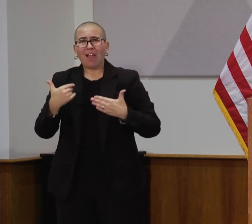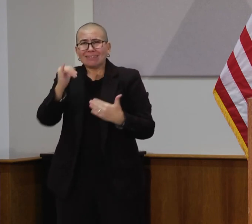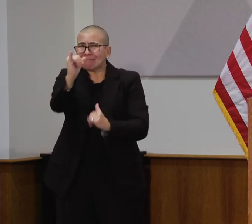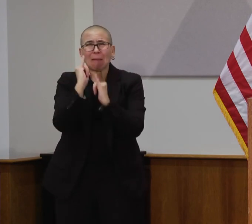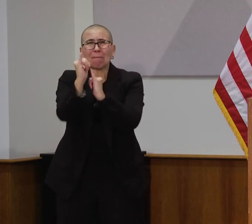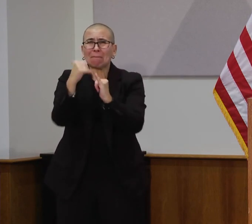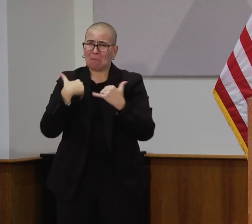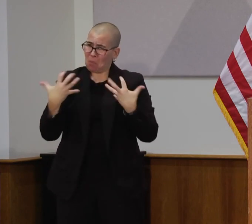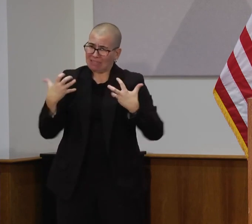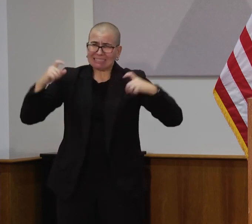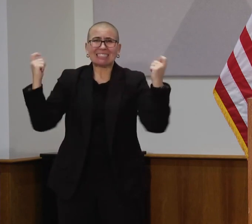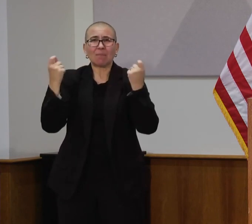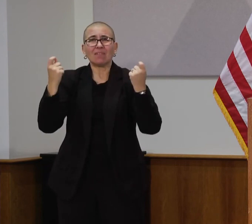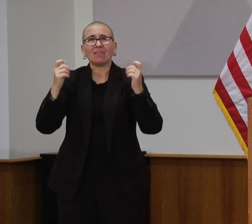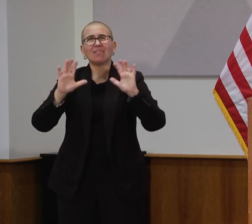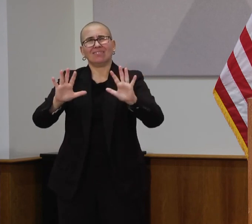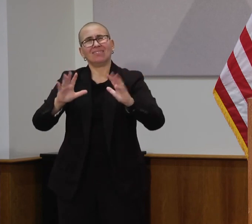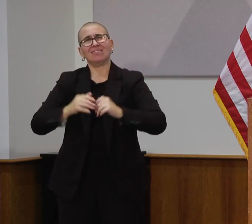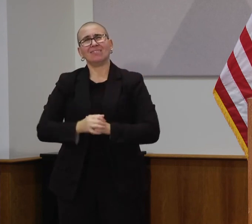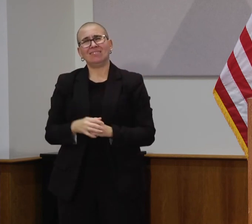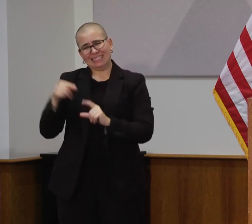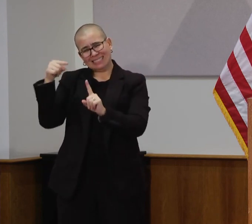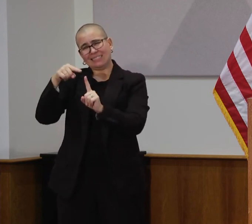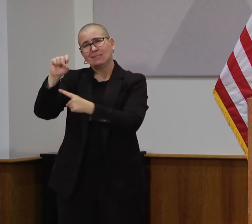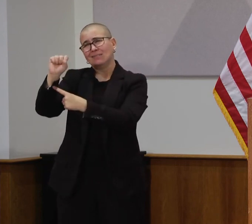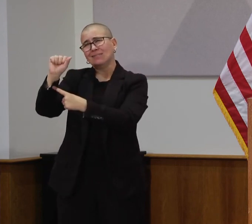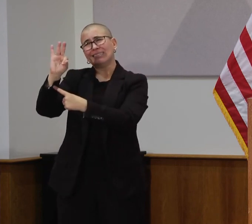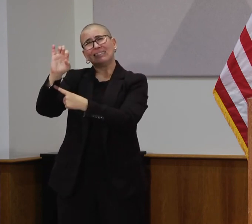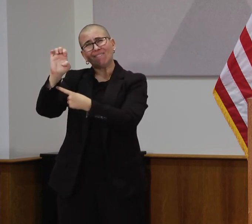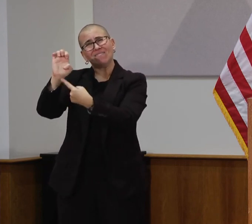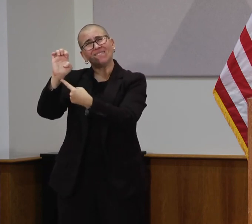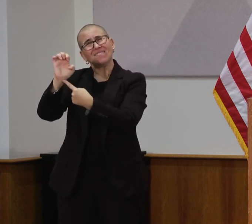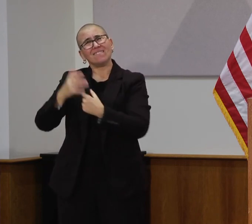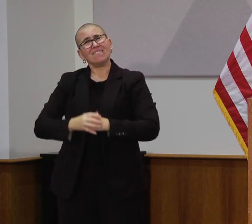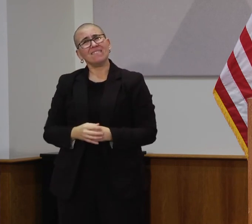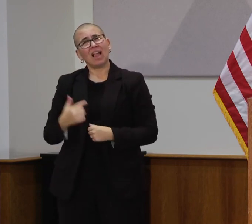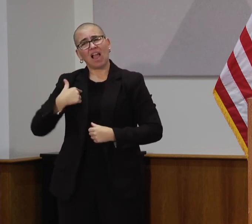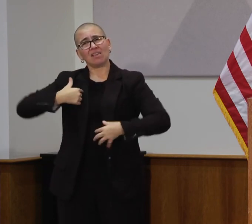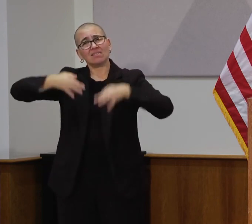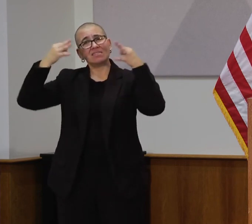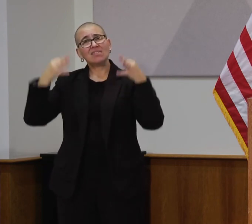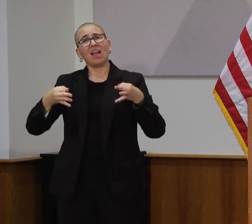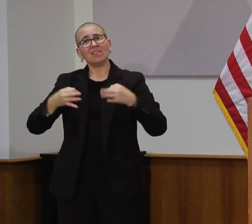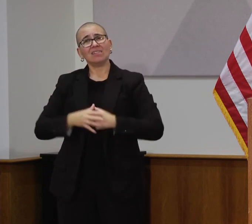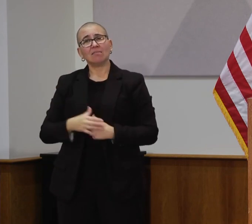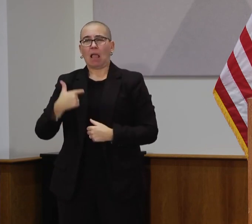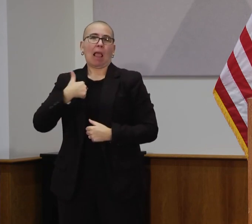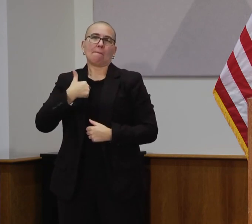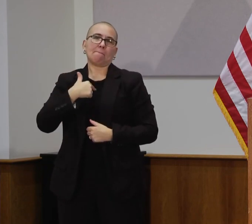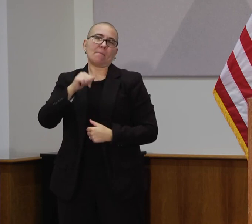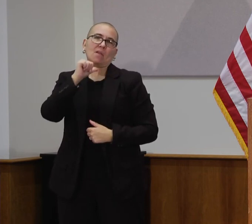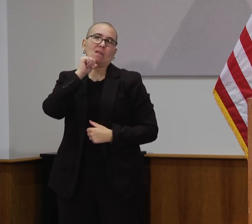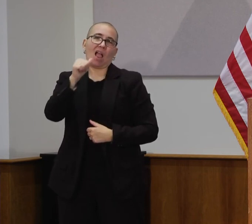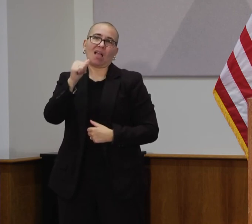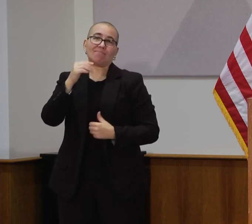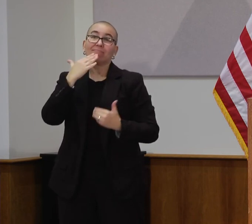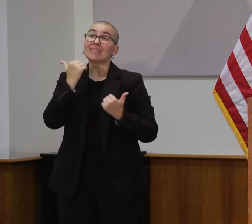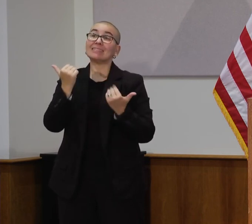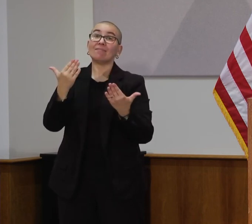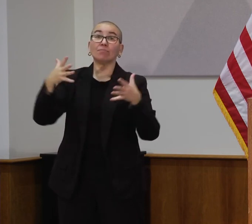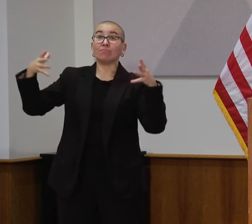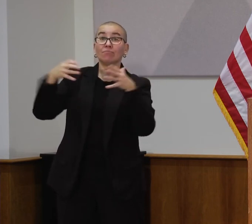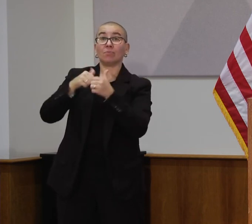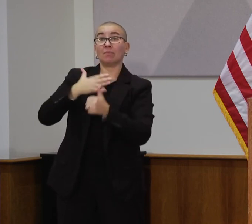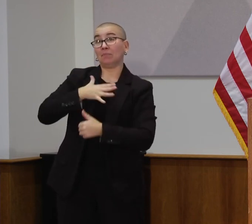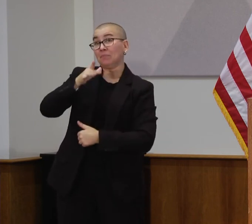to be thankful. I've chosen not to spend Thanksgiving in person with my brothers or my parents. Instead, we will Zoom